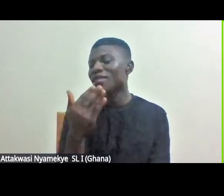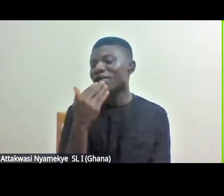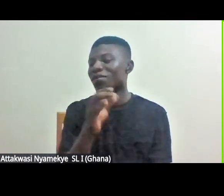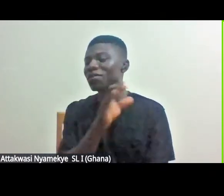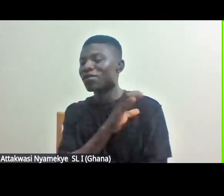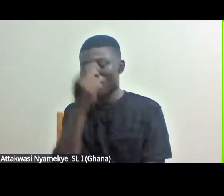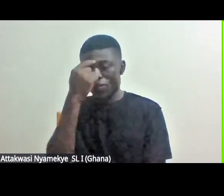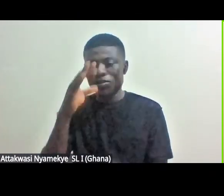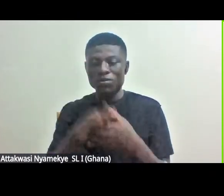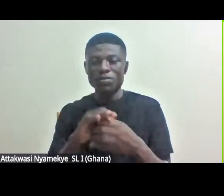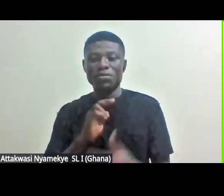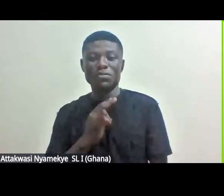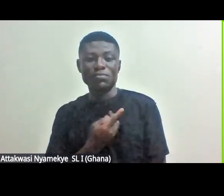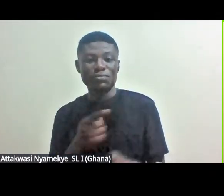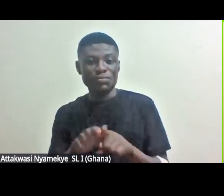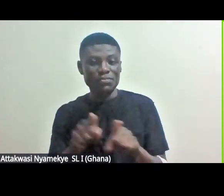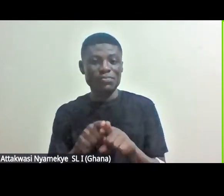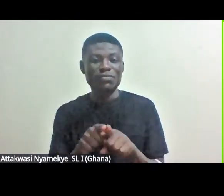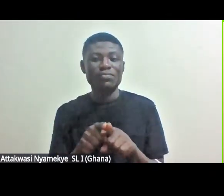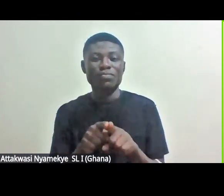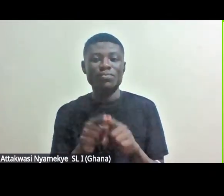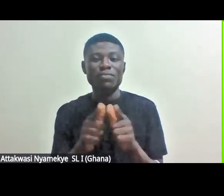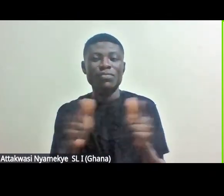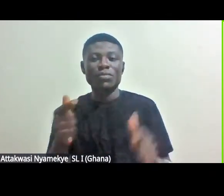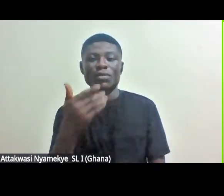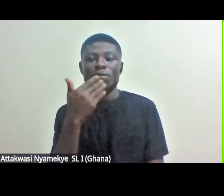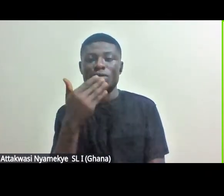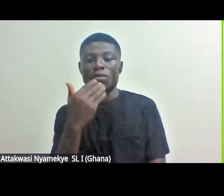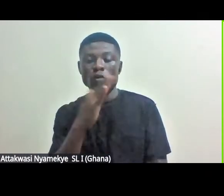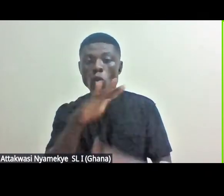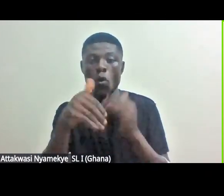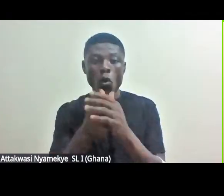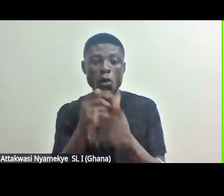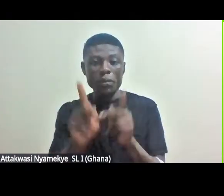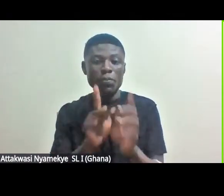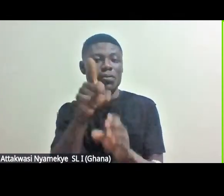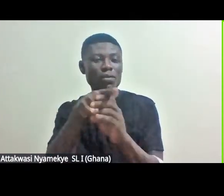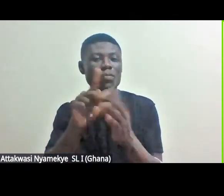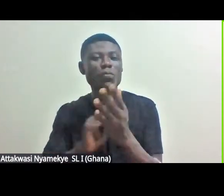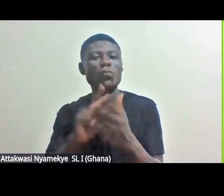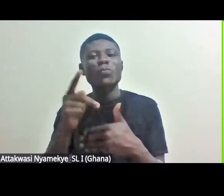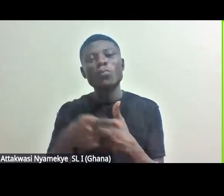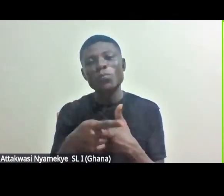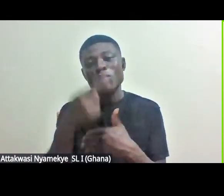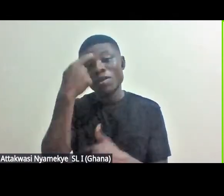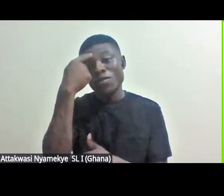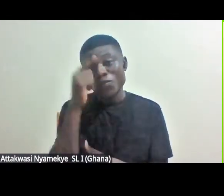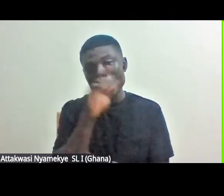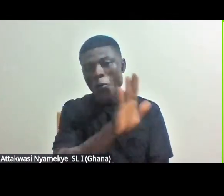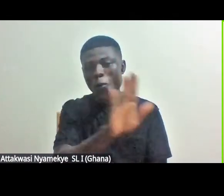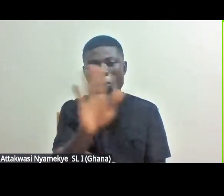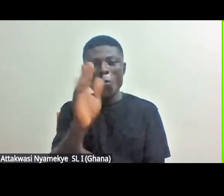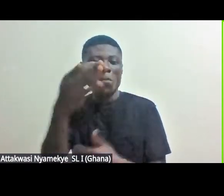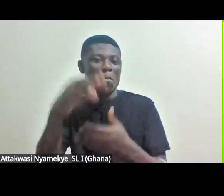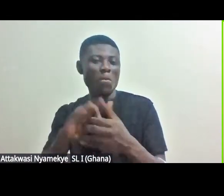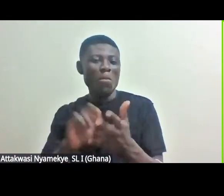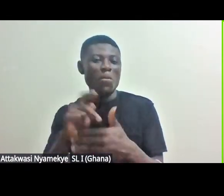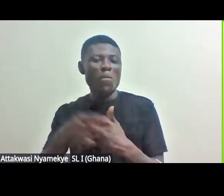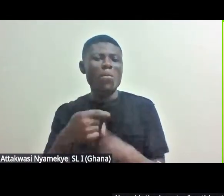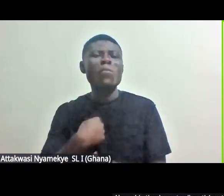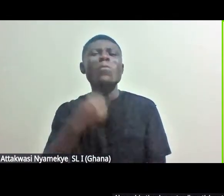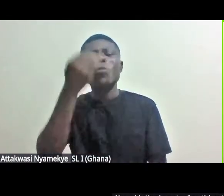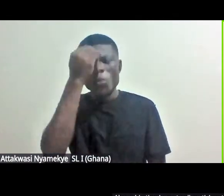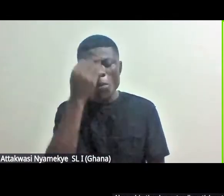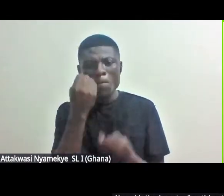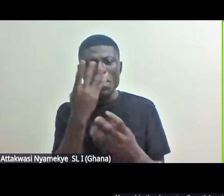us. Also, a big thank you to all participants for you being here tonight. I know you have so many